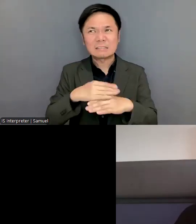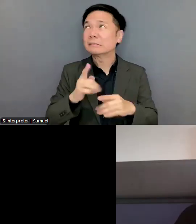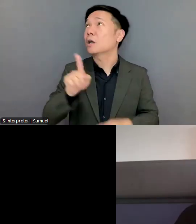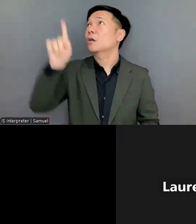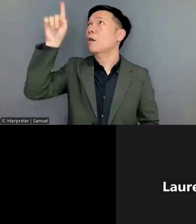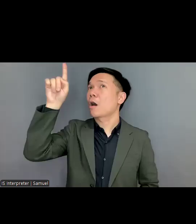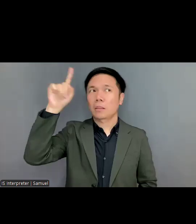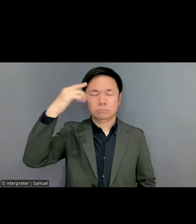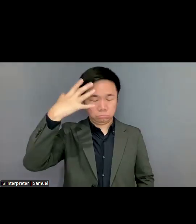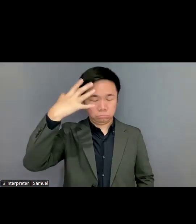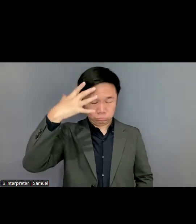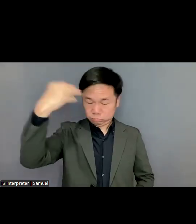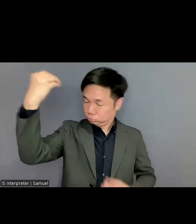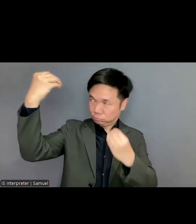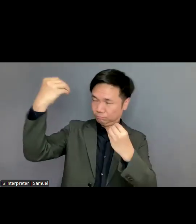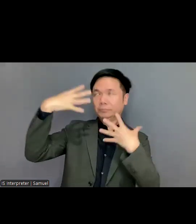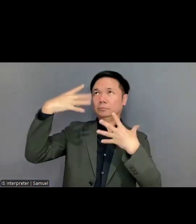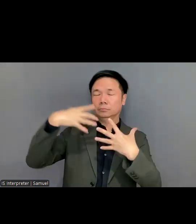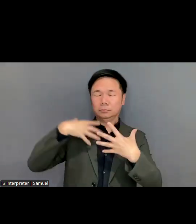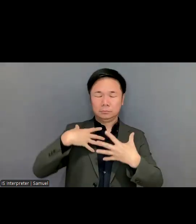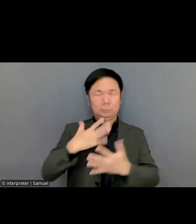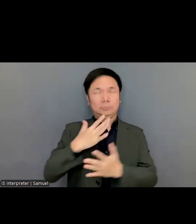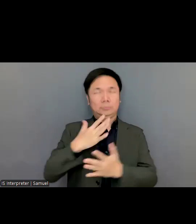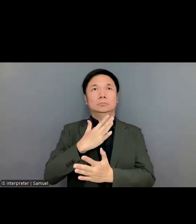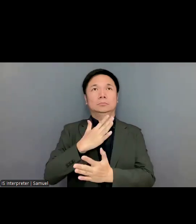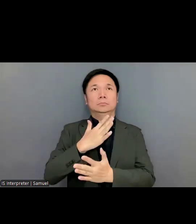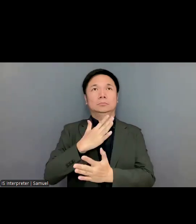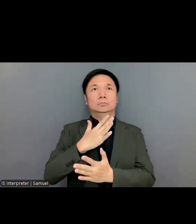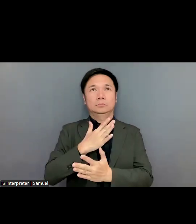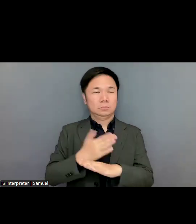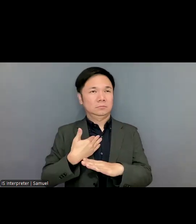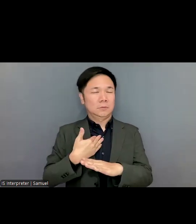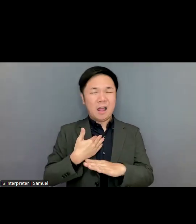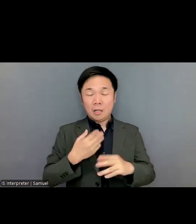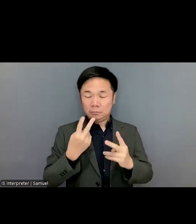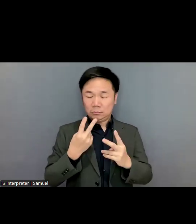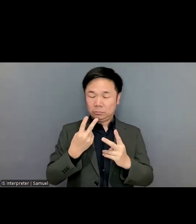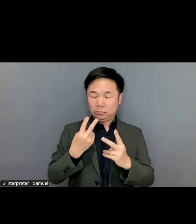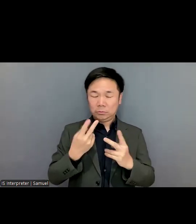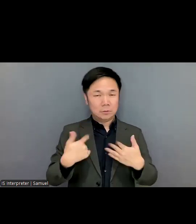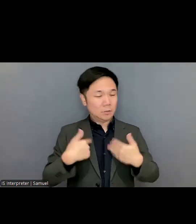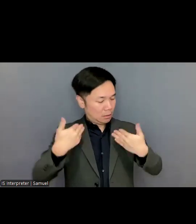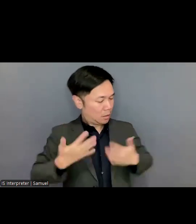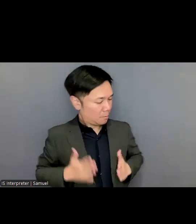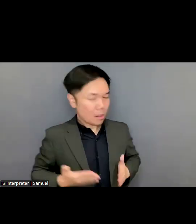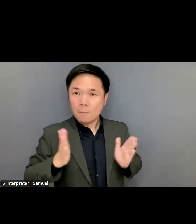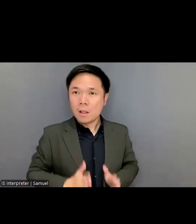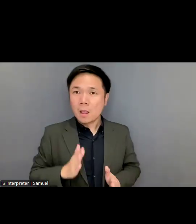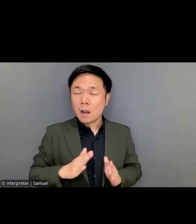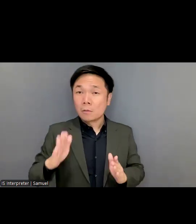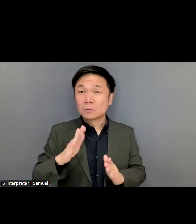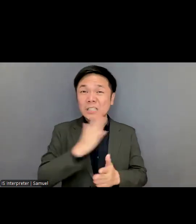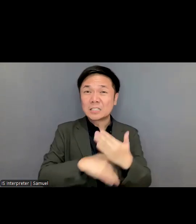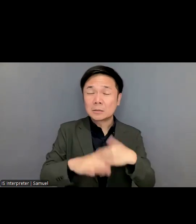or, it's a punishment. And so when someone, there are anecdotal stories which